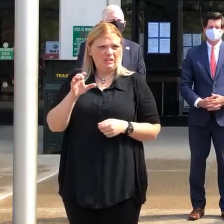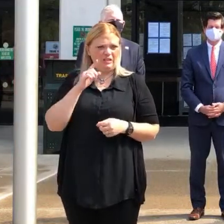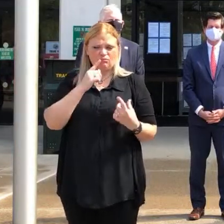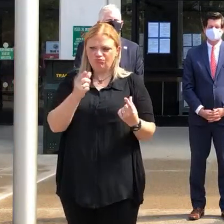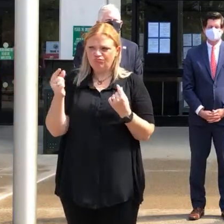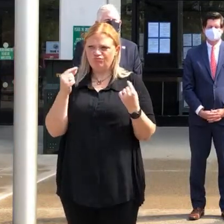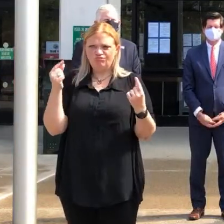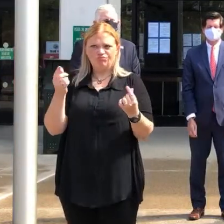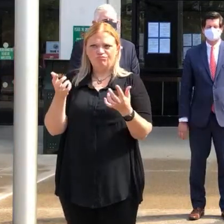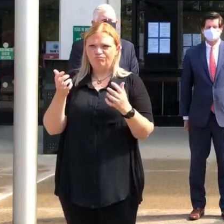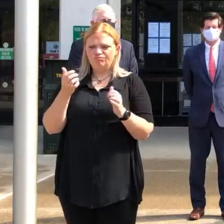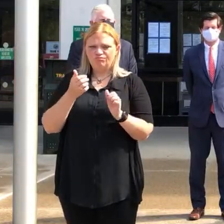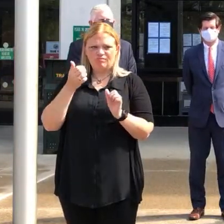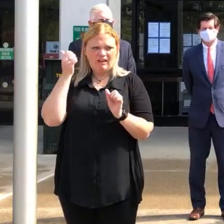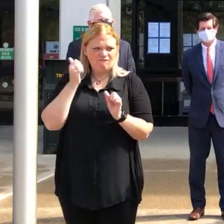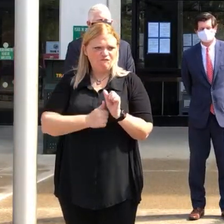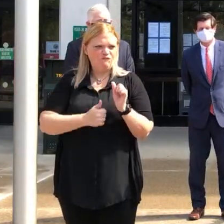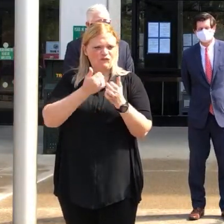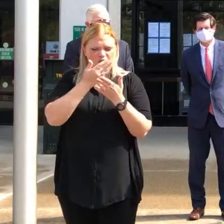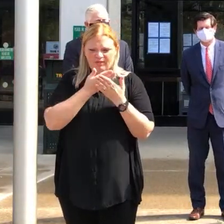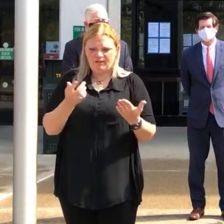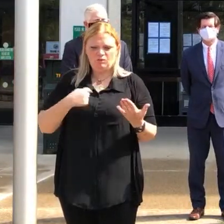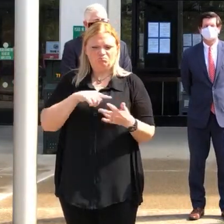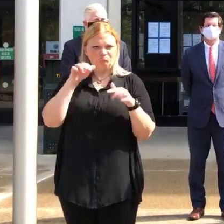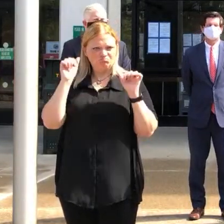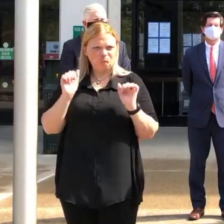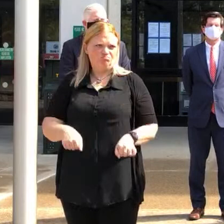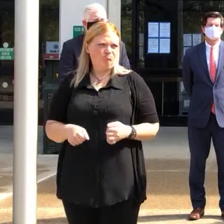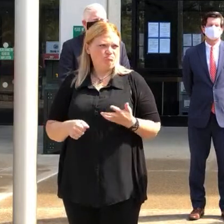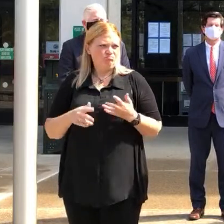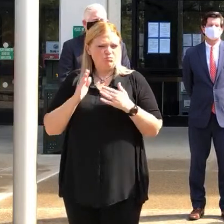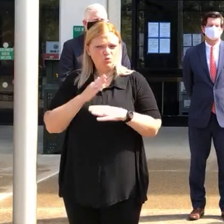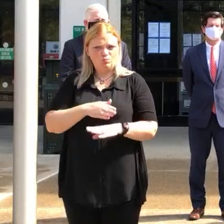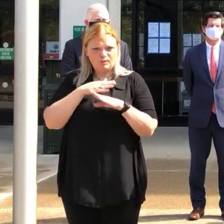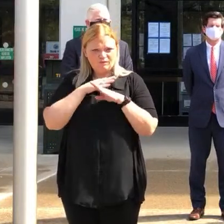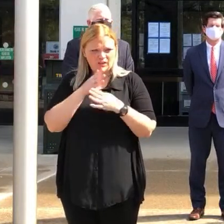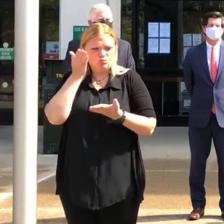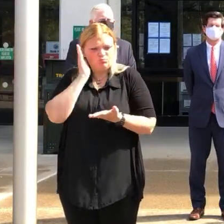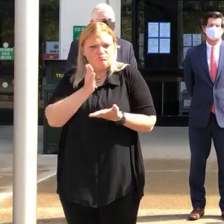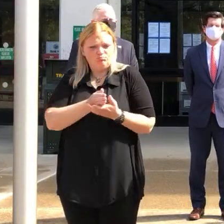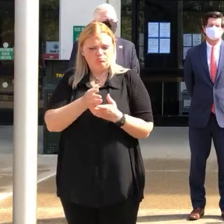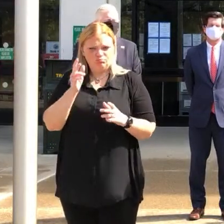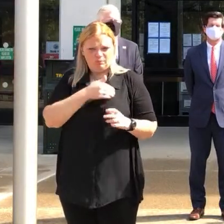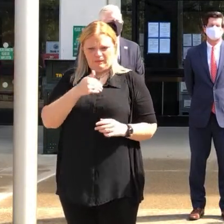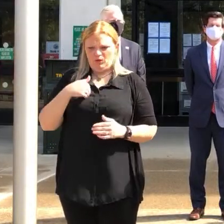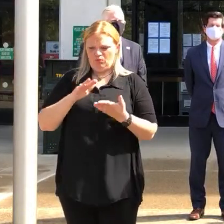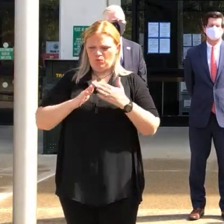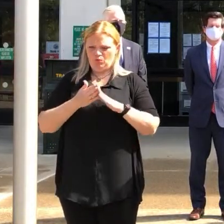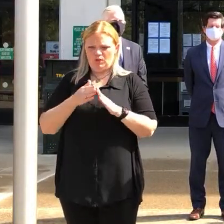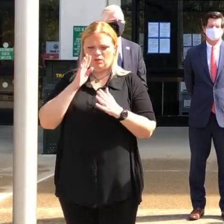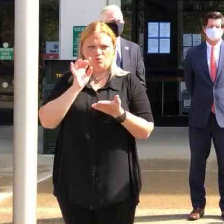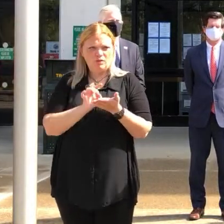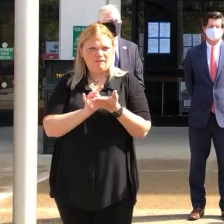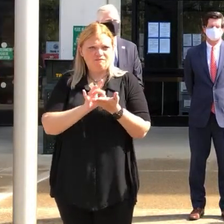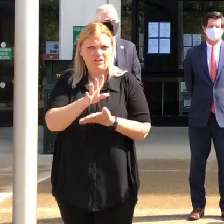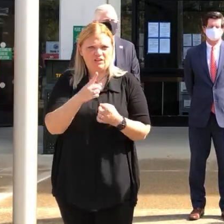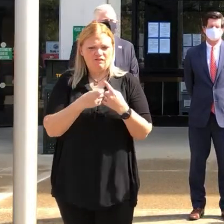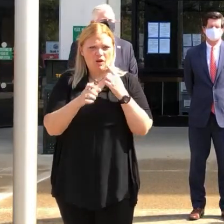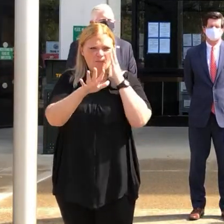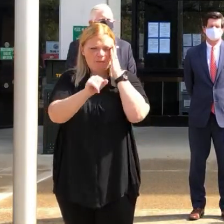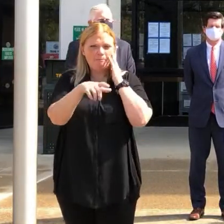do every single thing that we can to prevent members of our community from being evicted from